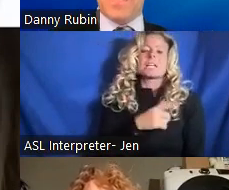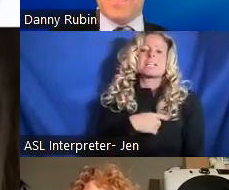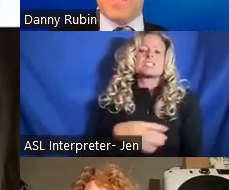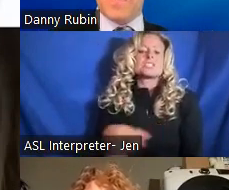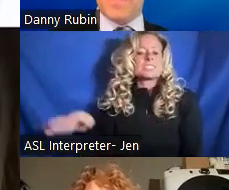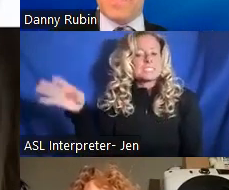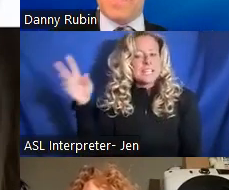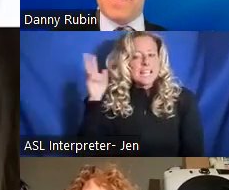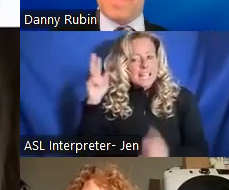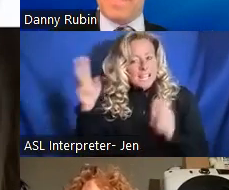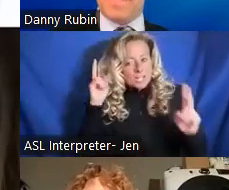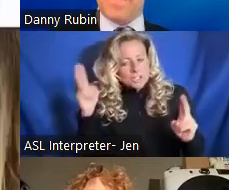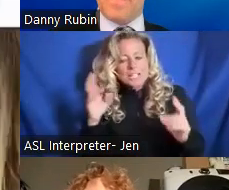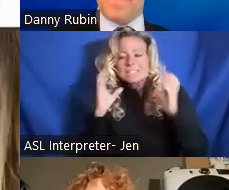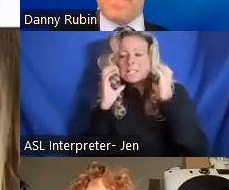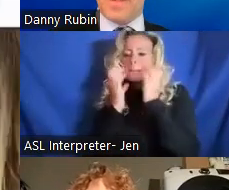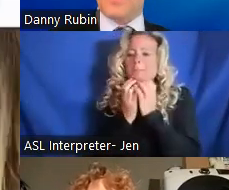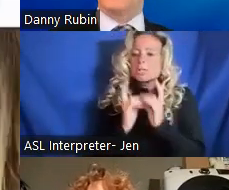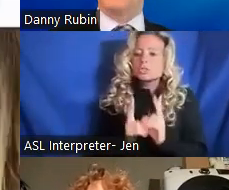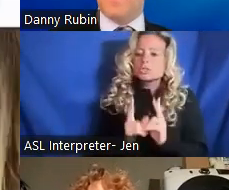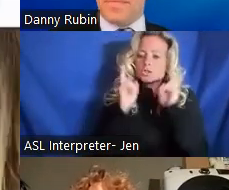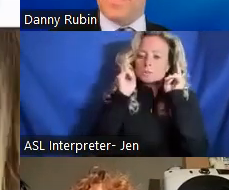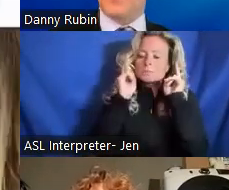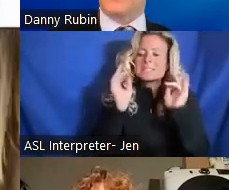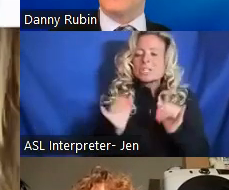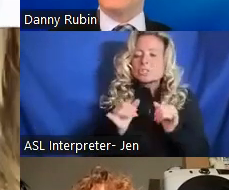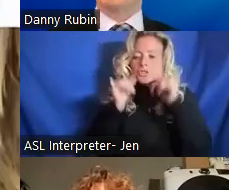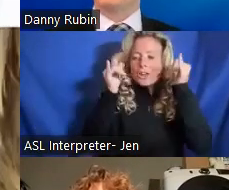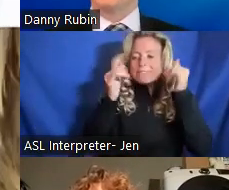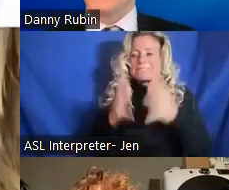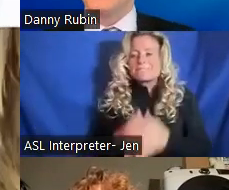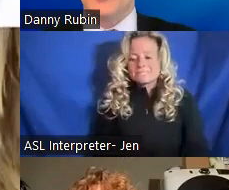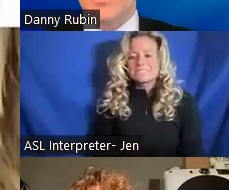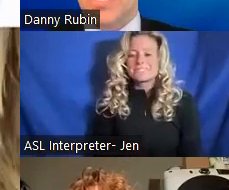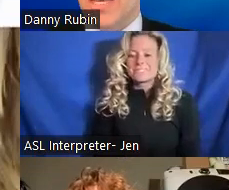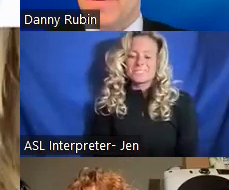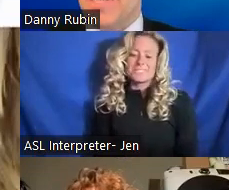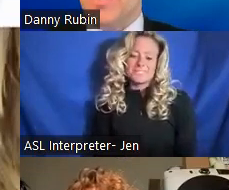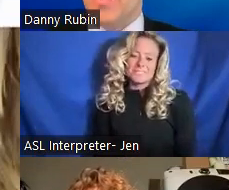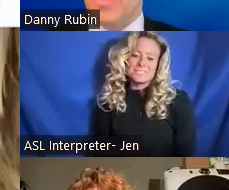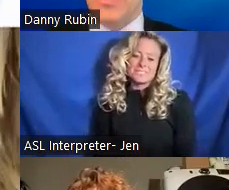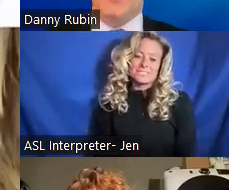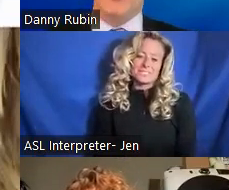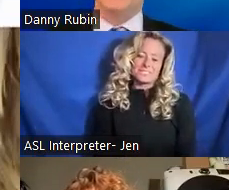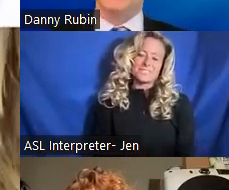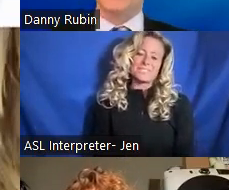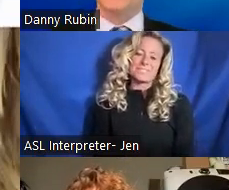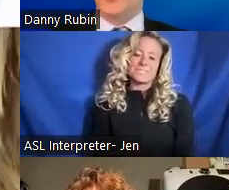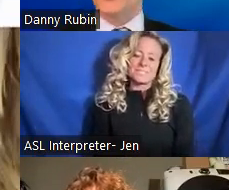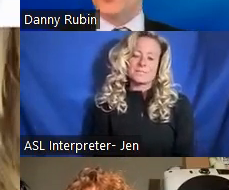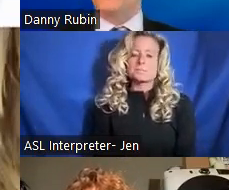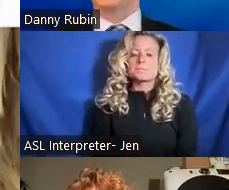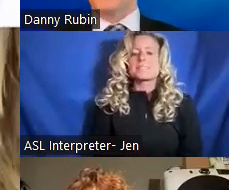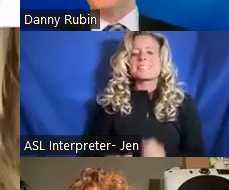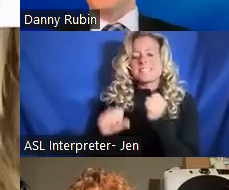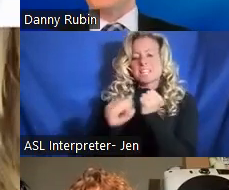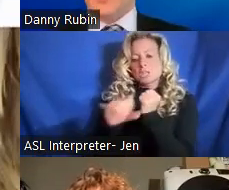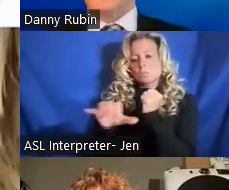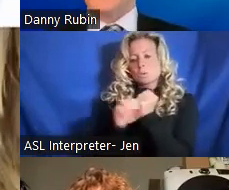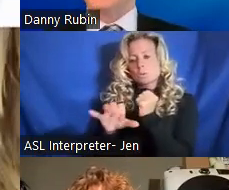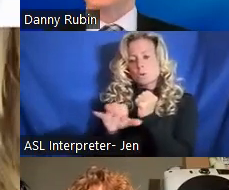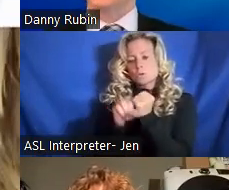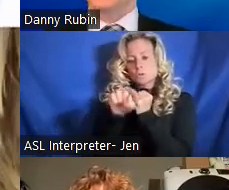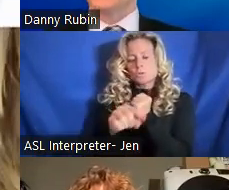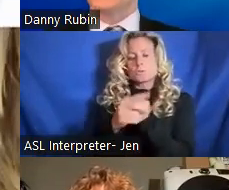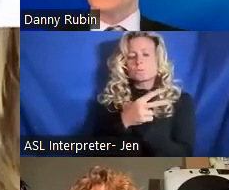haircuts and beard trims and shaves here. Okay. Okay. And by the way, I do want to say, because in the promotion to this, we're supposed to have